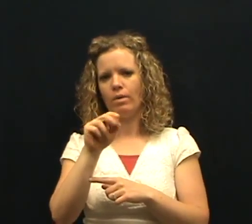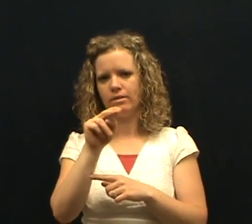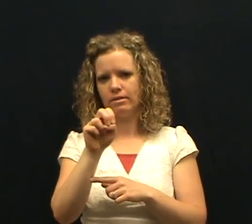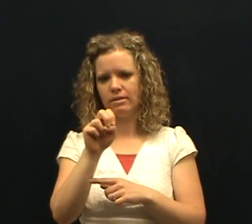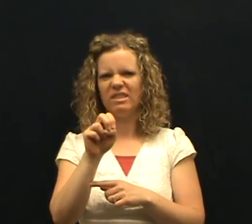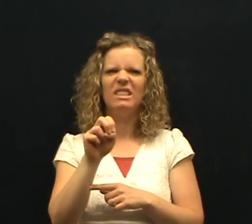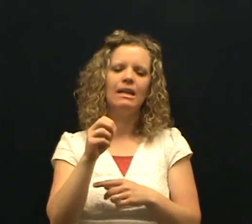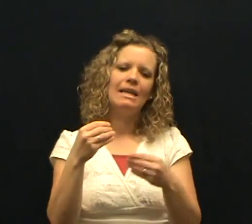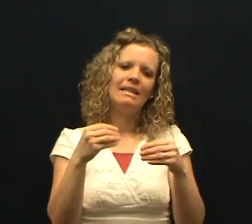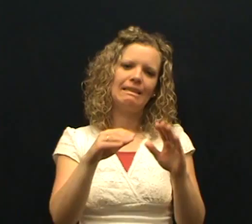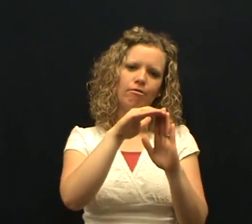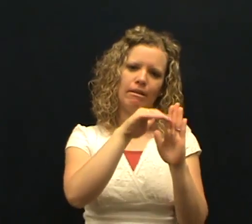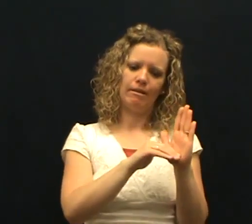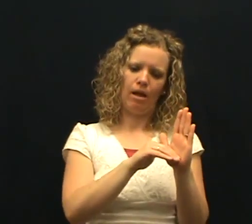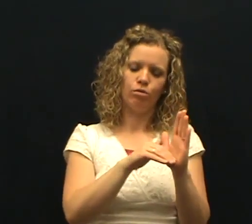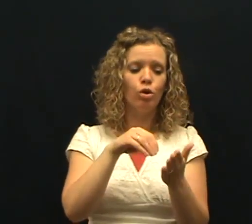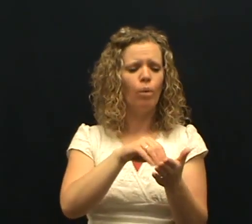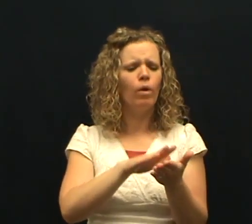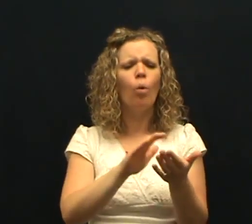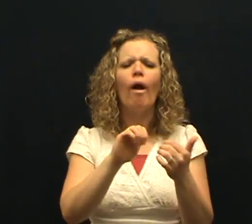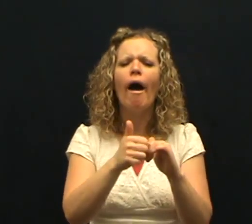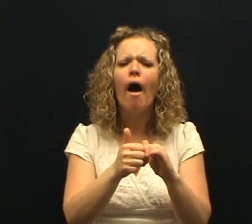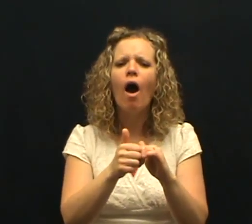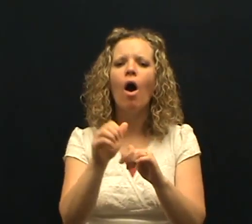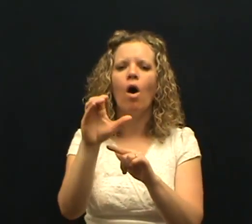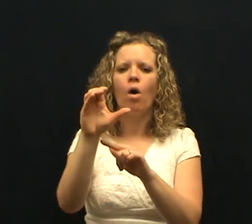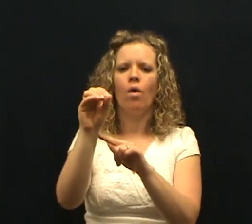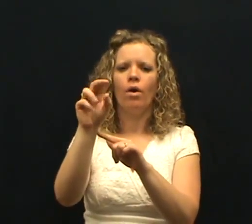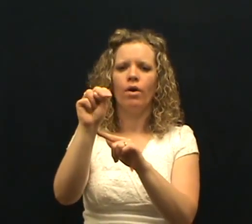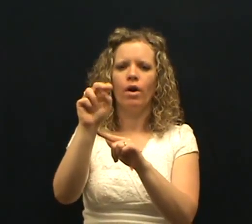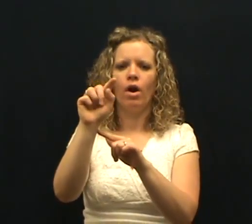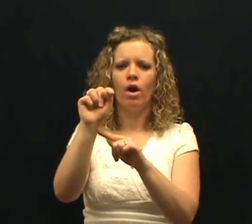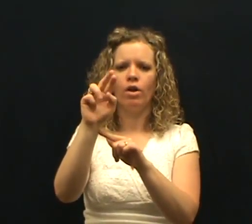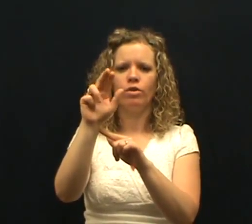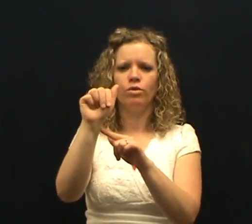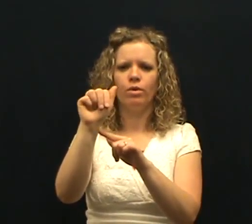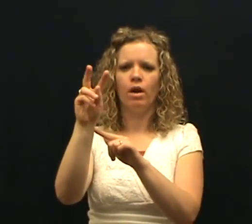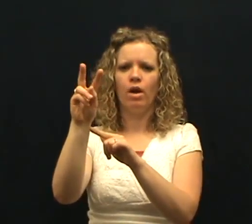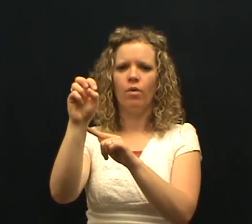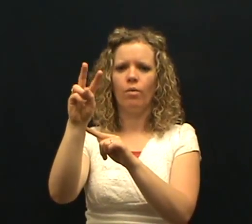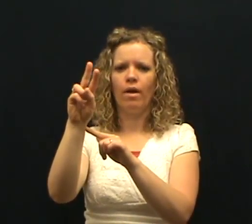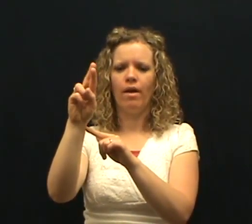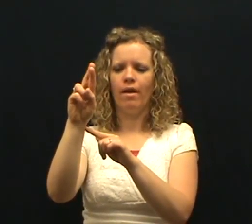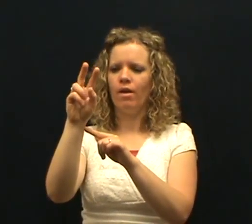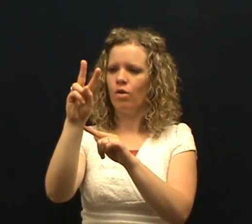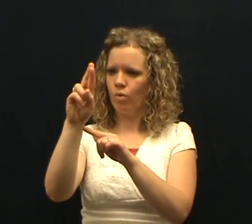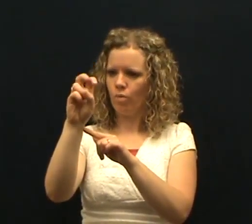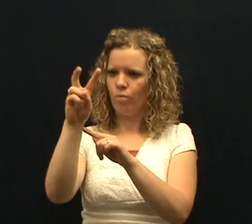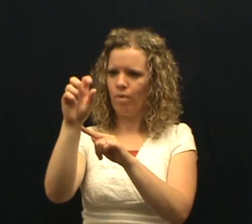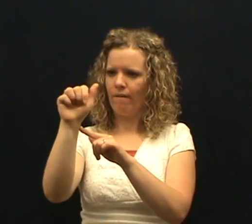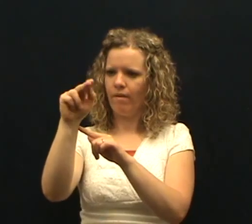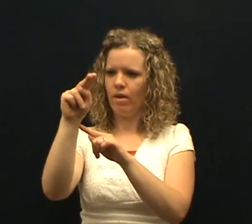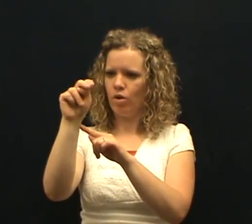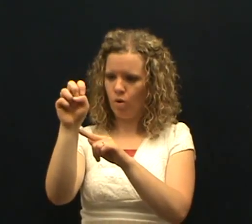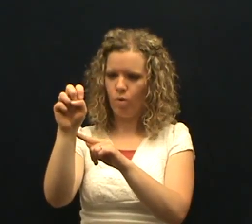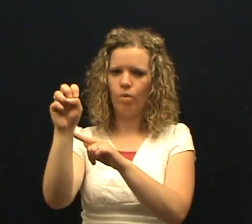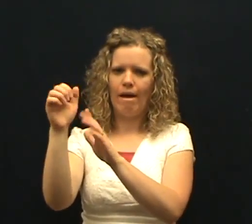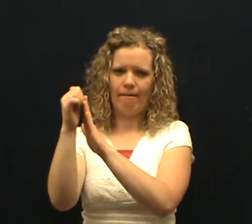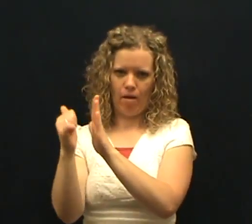are recorded using what we call contra revenue accounts. Those are offset accounts to our revenue. So you can see here